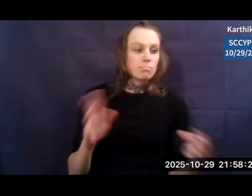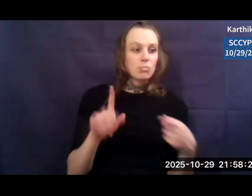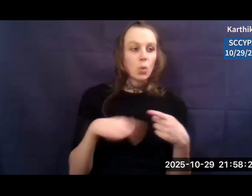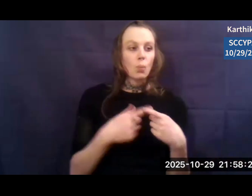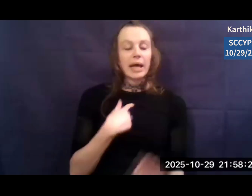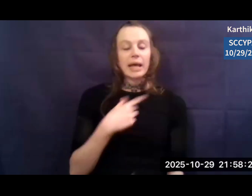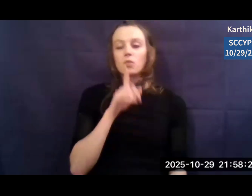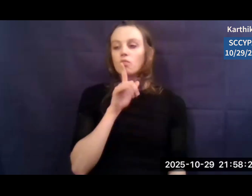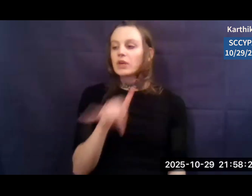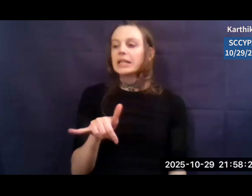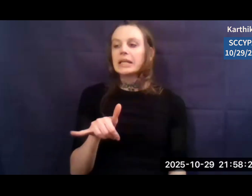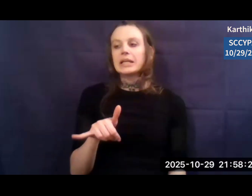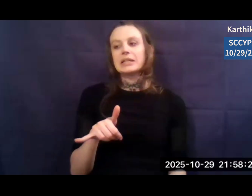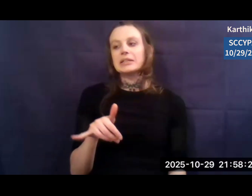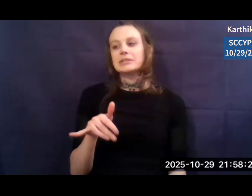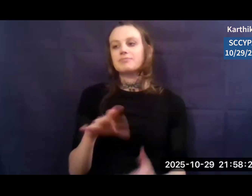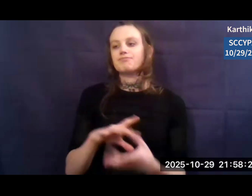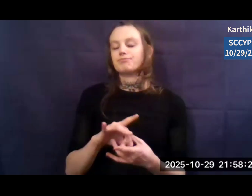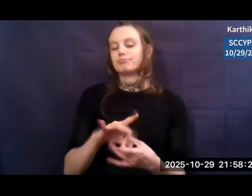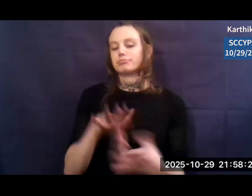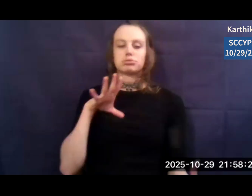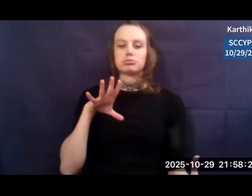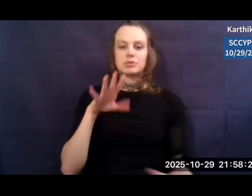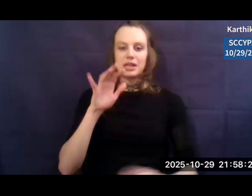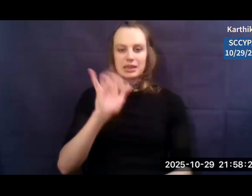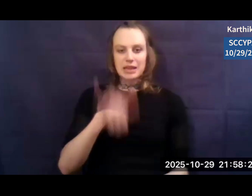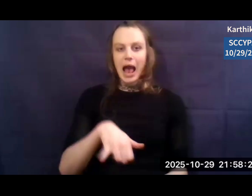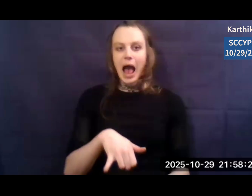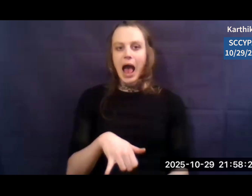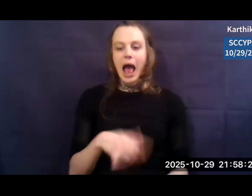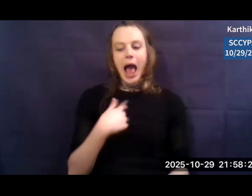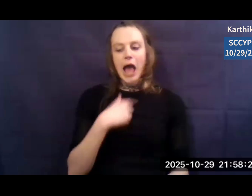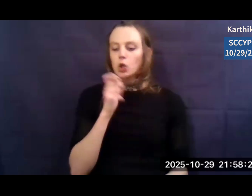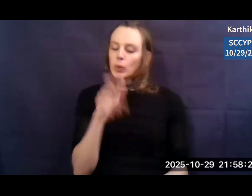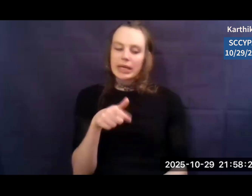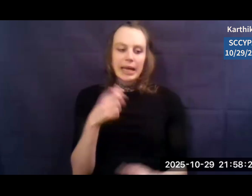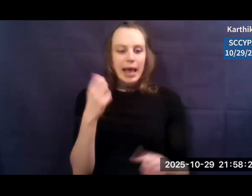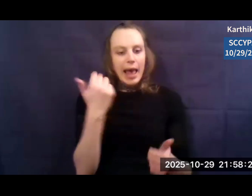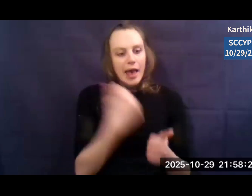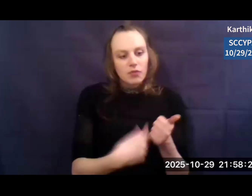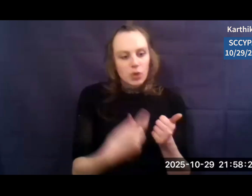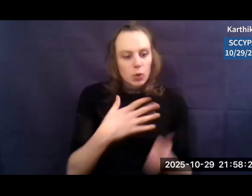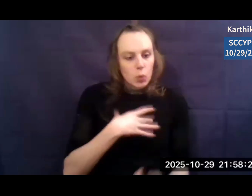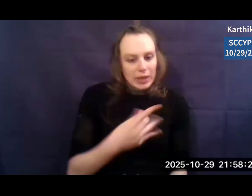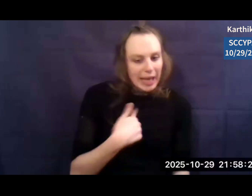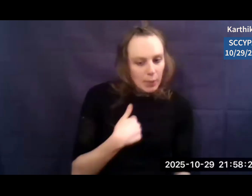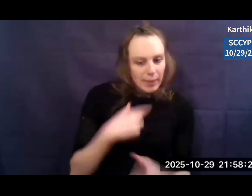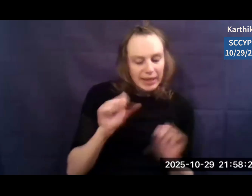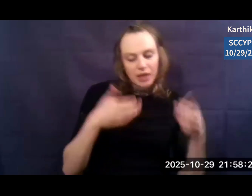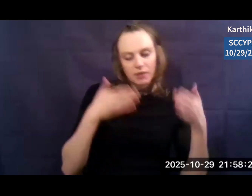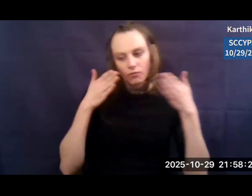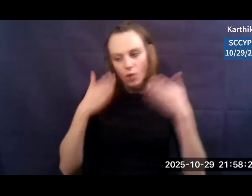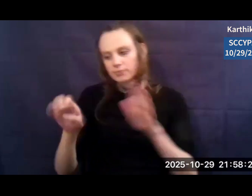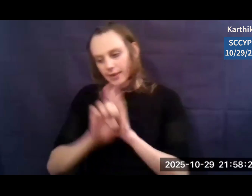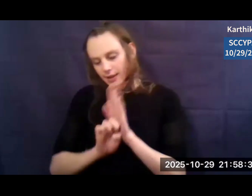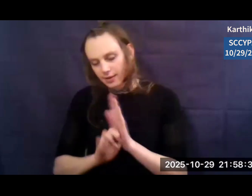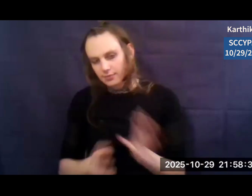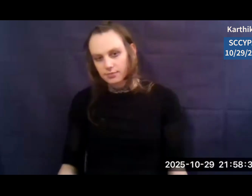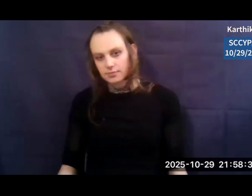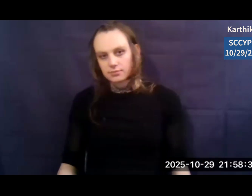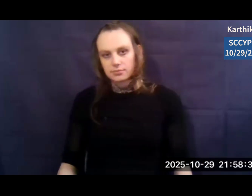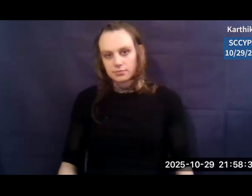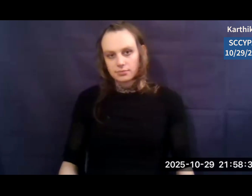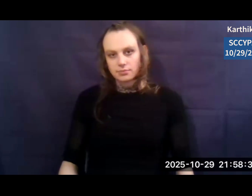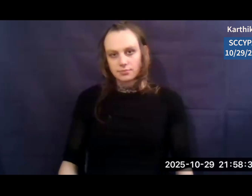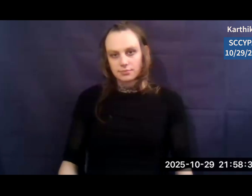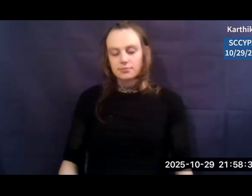that I could focus on, instead of like trying to like people please, I could focus on ethics instead of trying to like worry about like what other people's